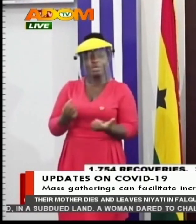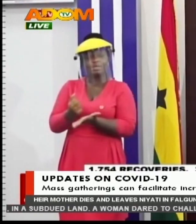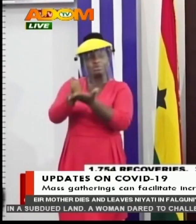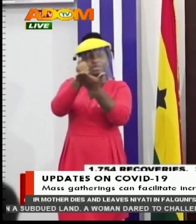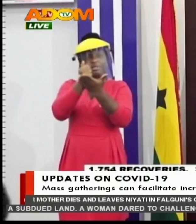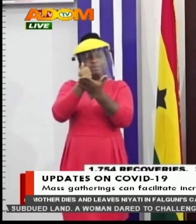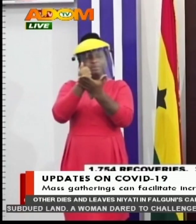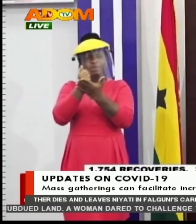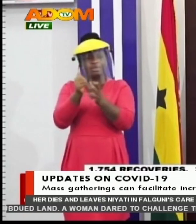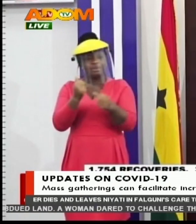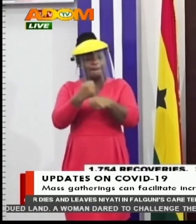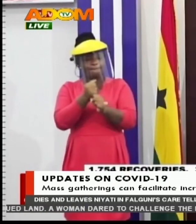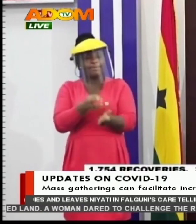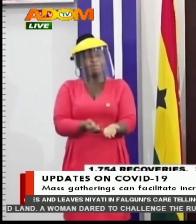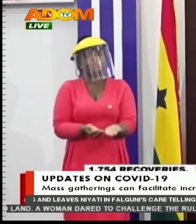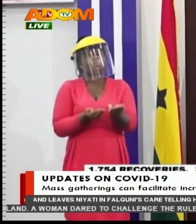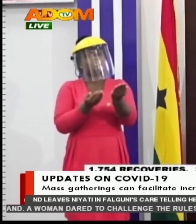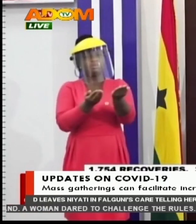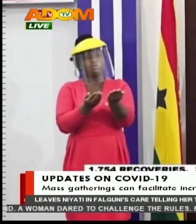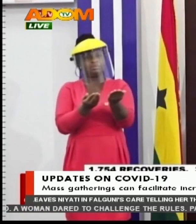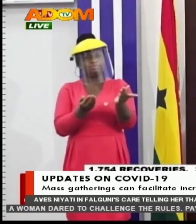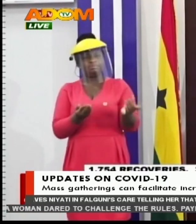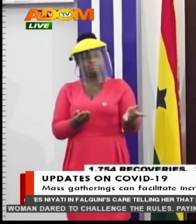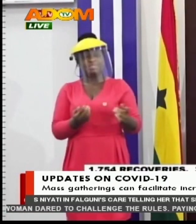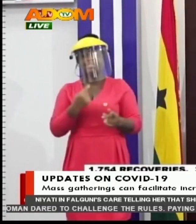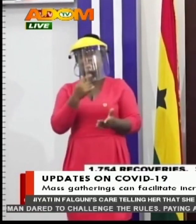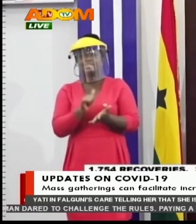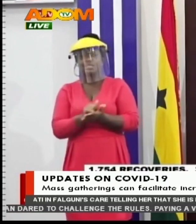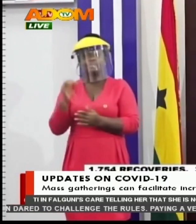So, please, can I have the slide?